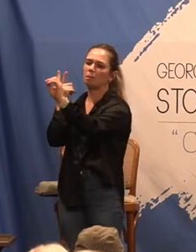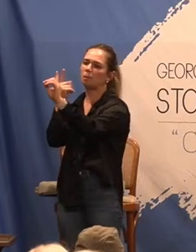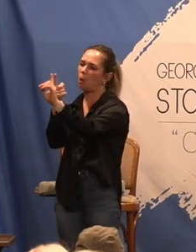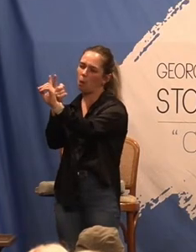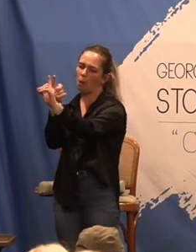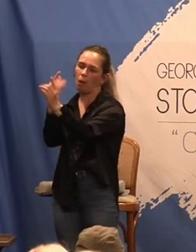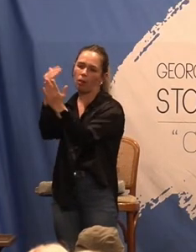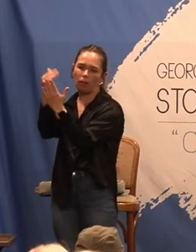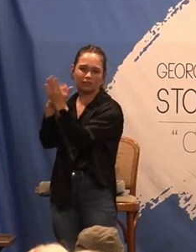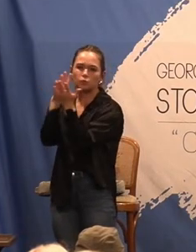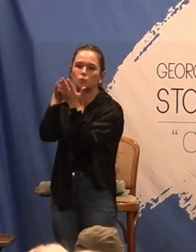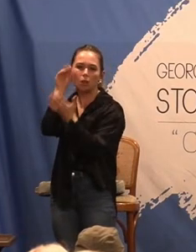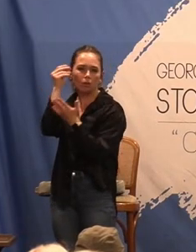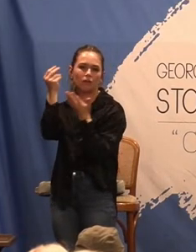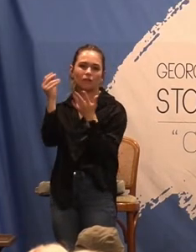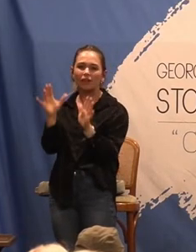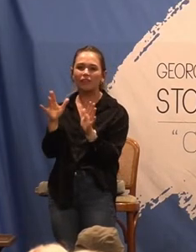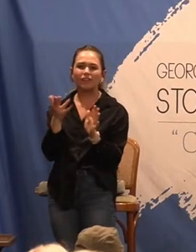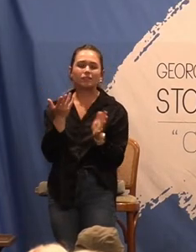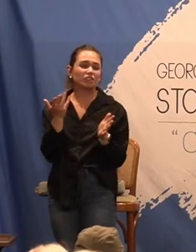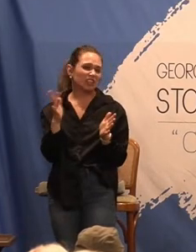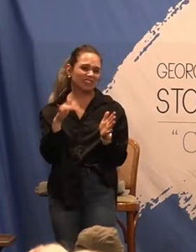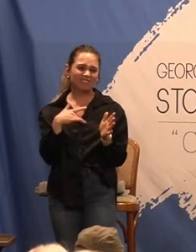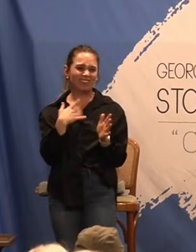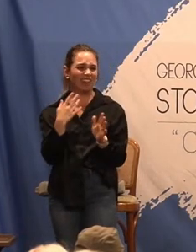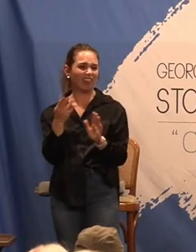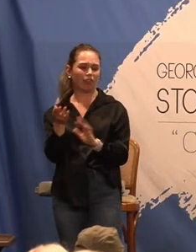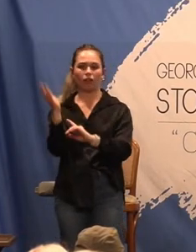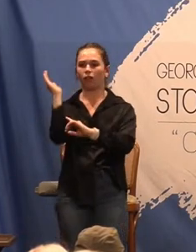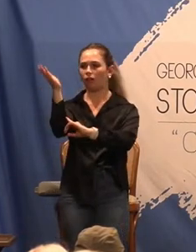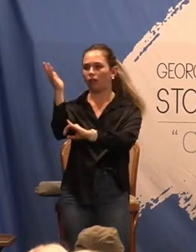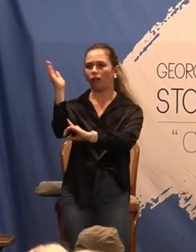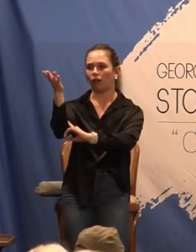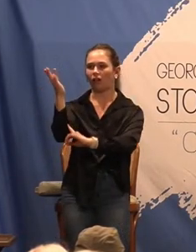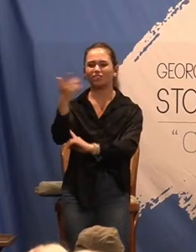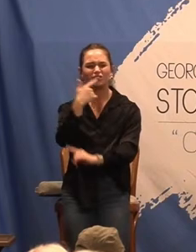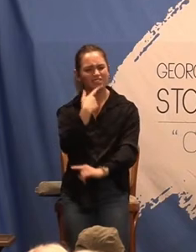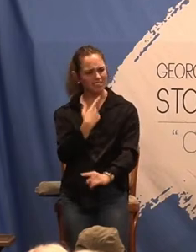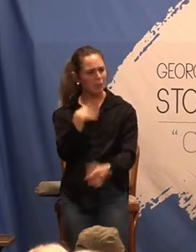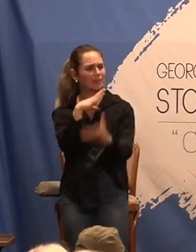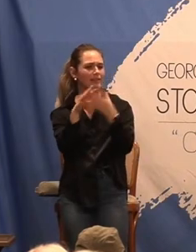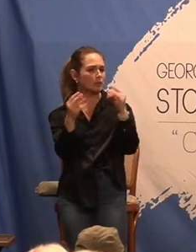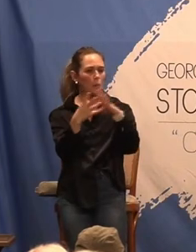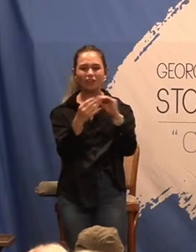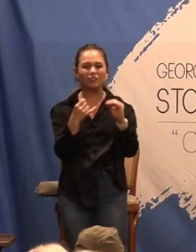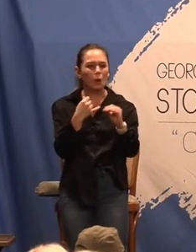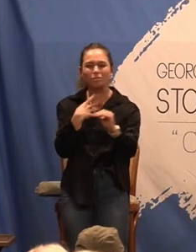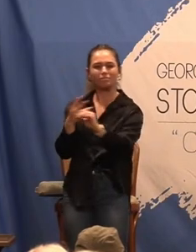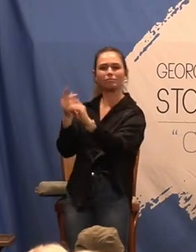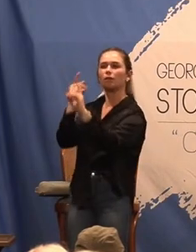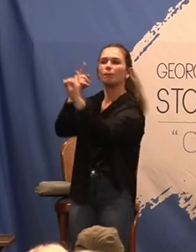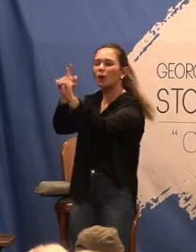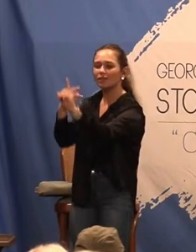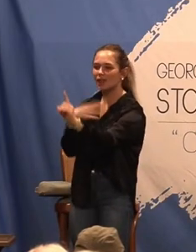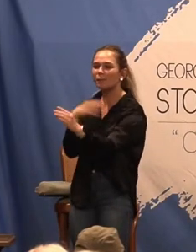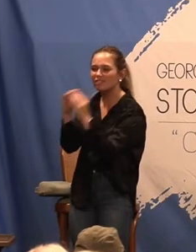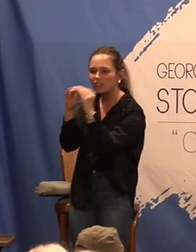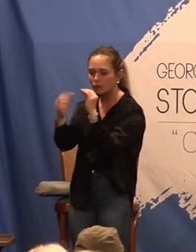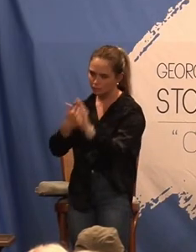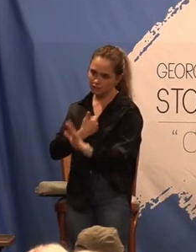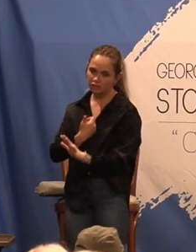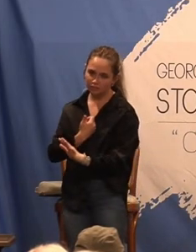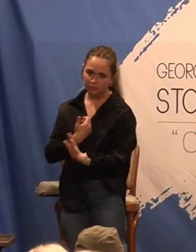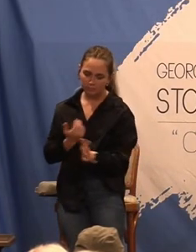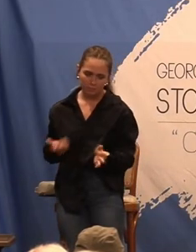end, and they just kind of seemed a little preachy. It's like, just tell me the story, don't tell me what the moral is, let me figure that out